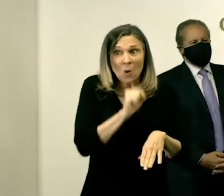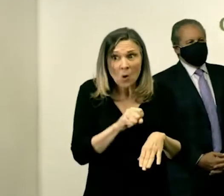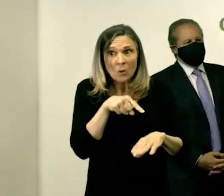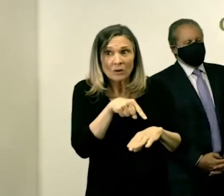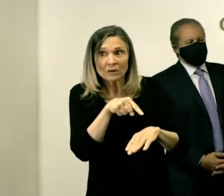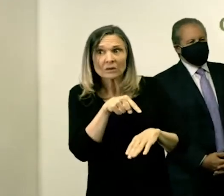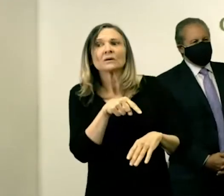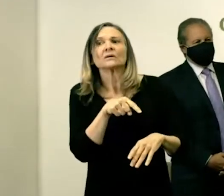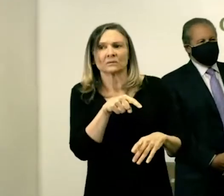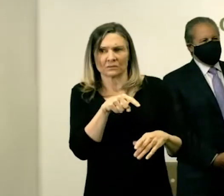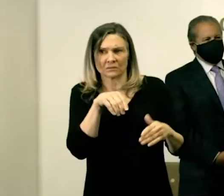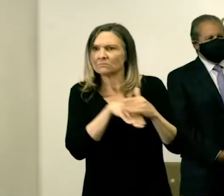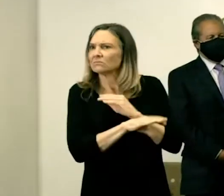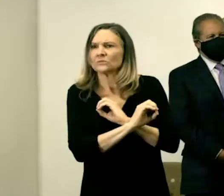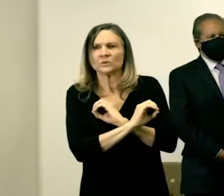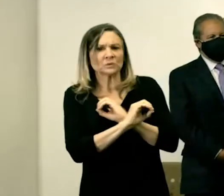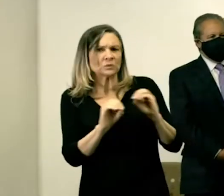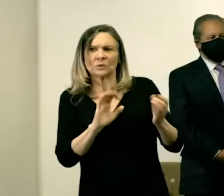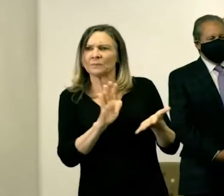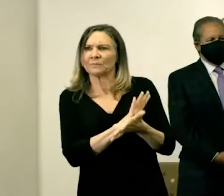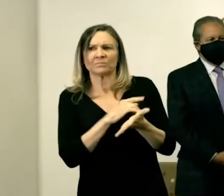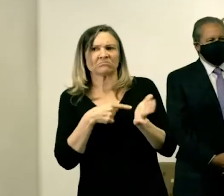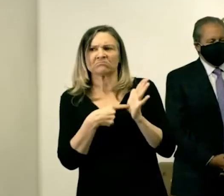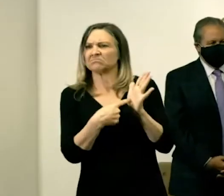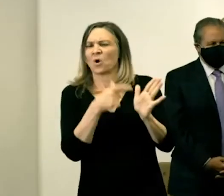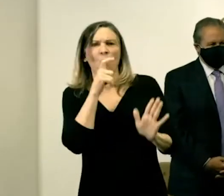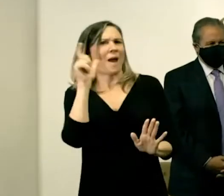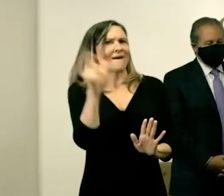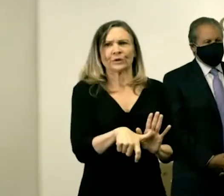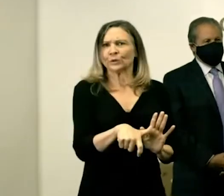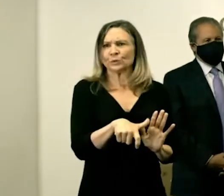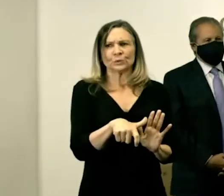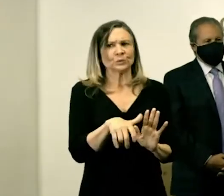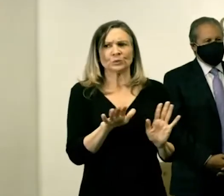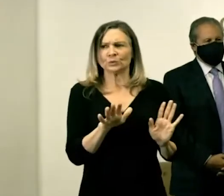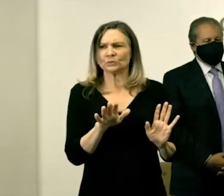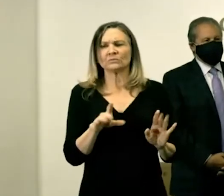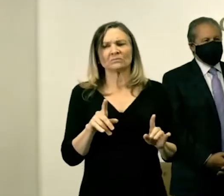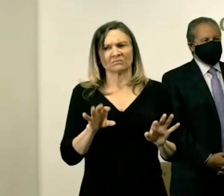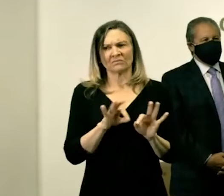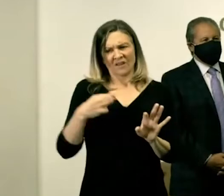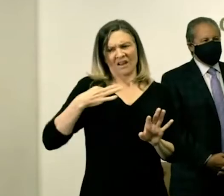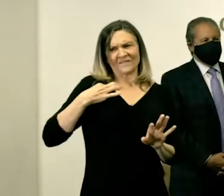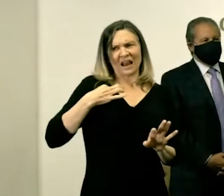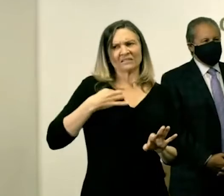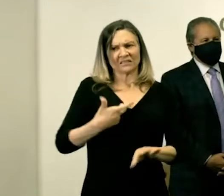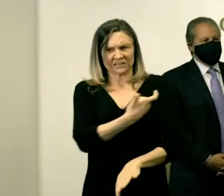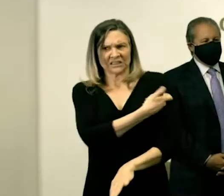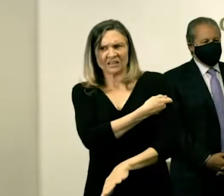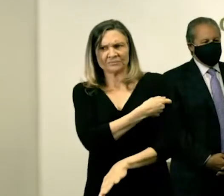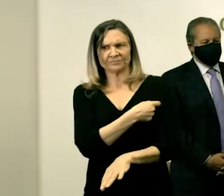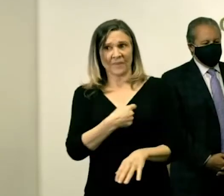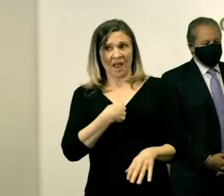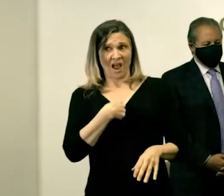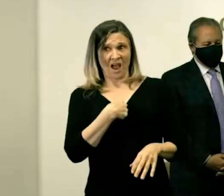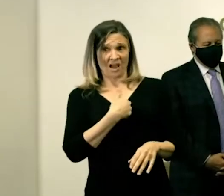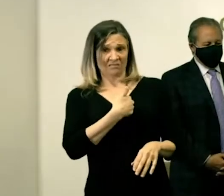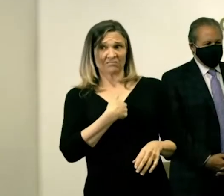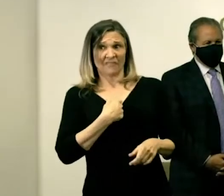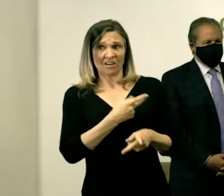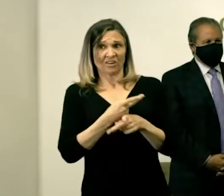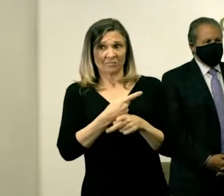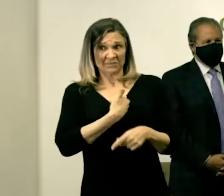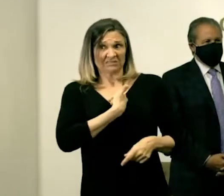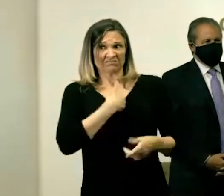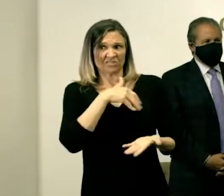of documentation who's eligible to be vaccinated. So I'm careful, I'm a pediatrician, want to make sure that people are 16 and